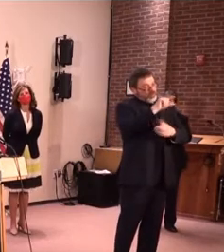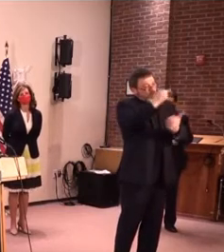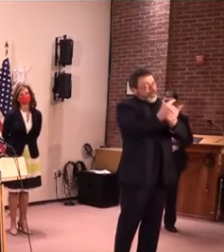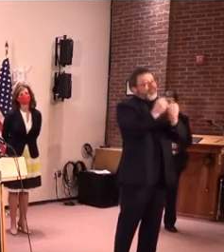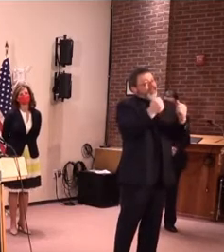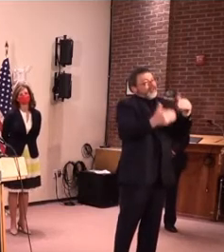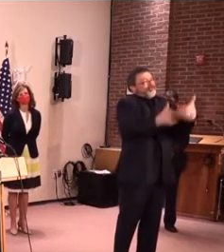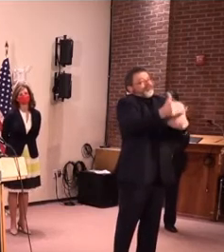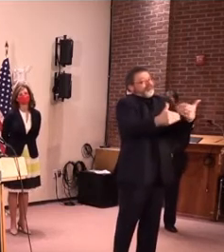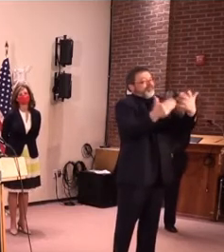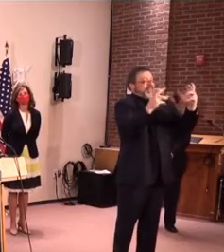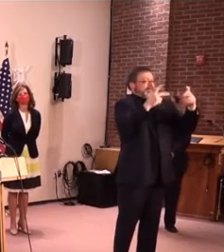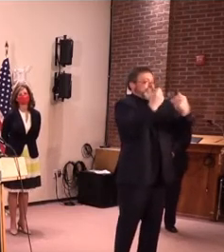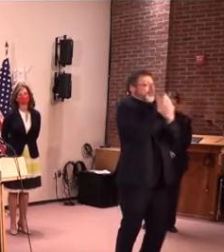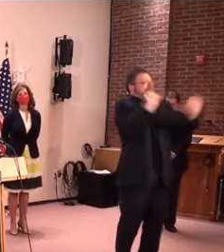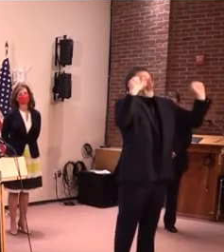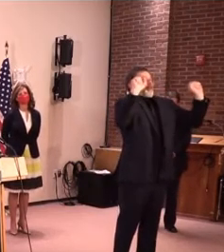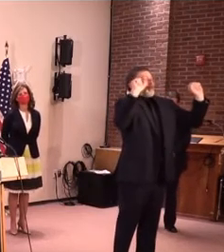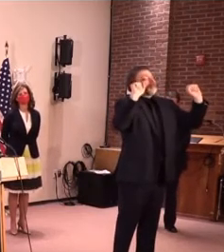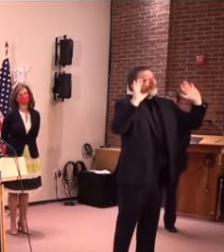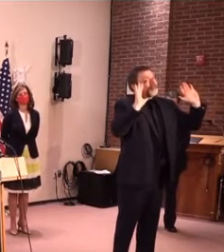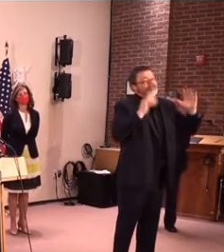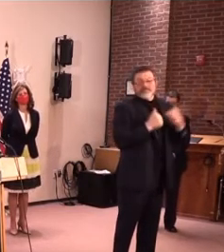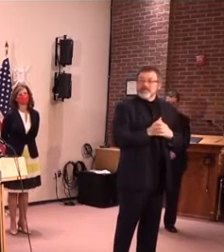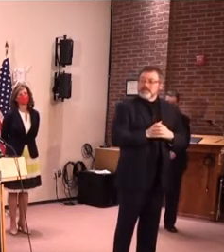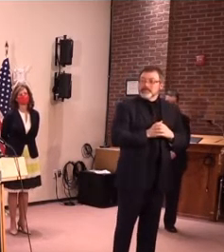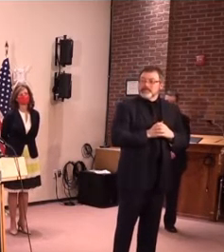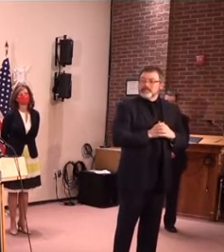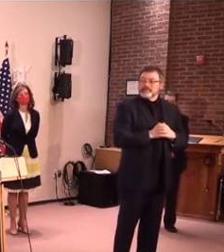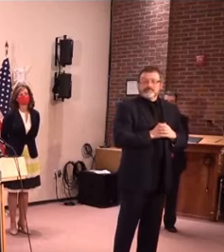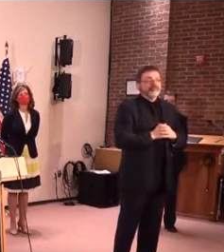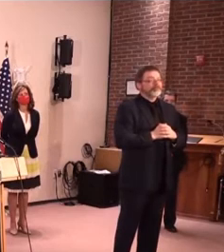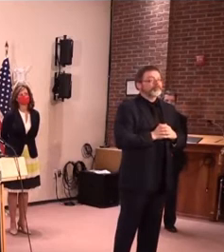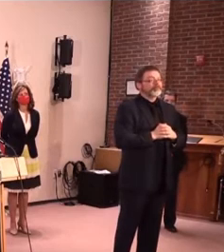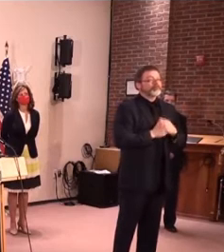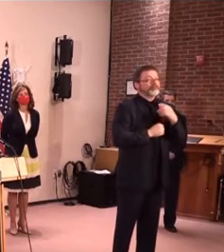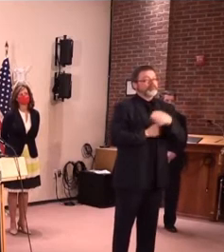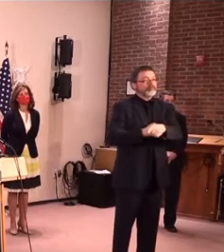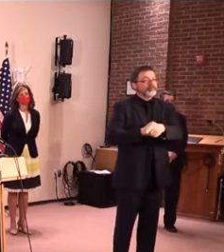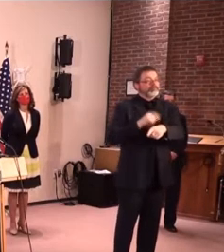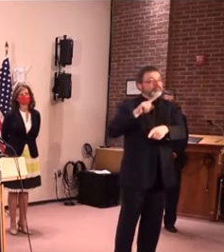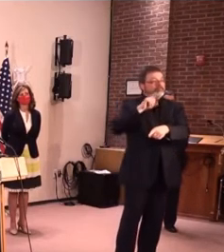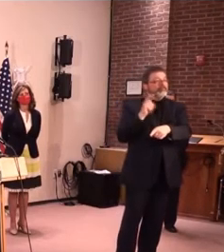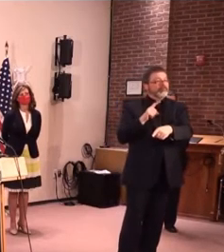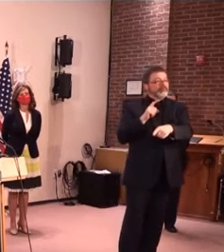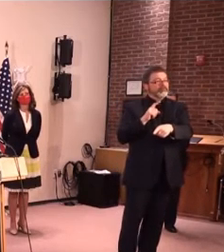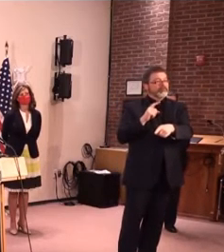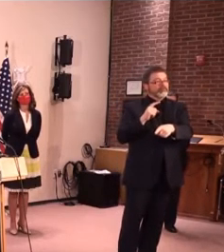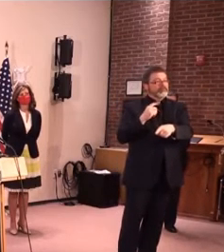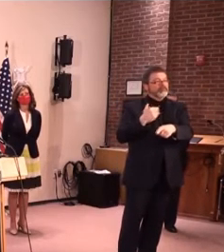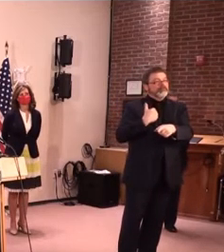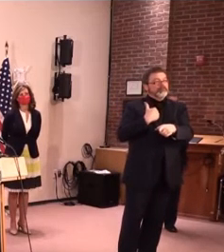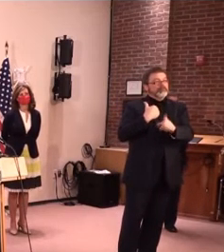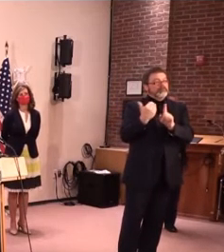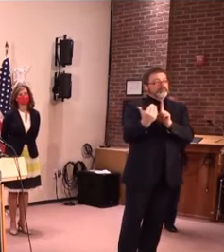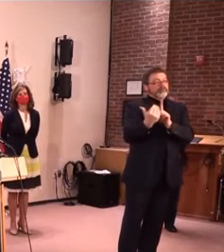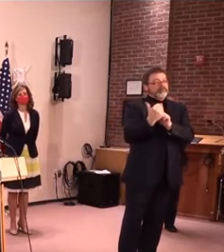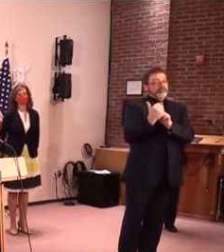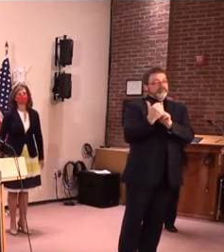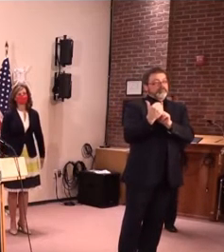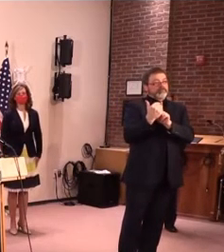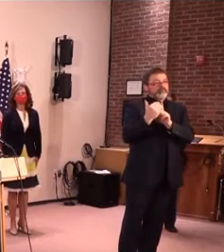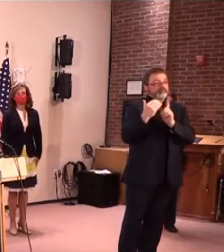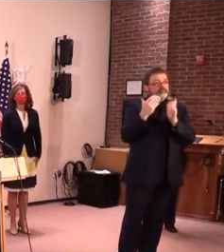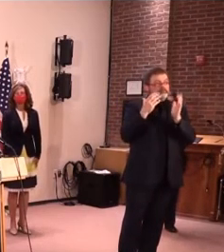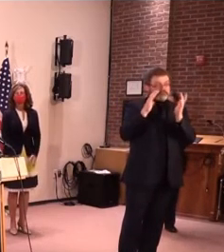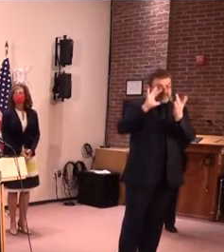district should be in touch with the AOE to run their particular ideas by you? Yes, that's correct. They have. I've received about